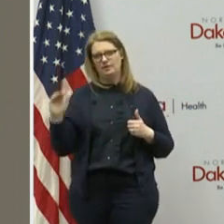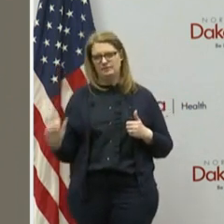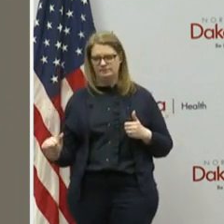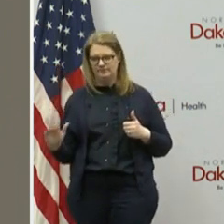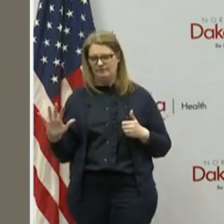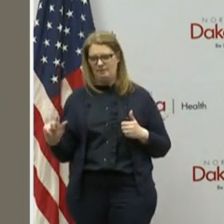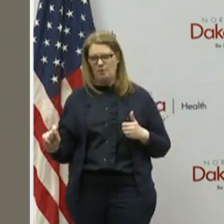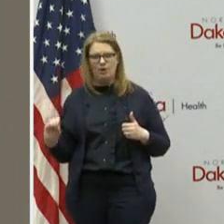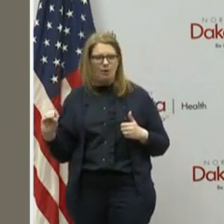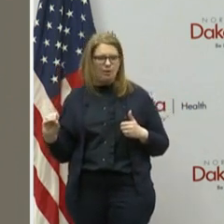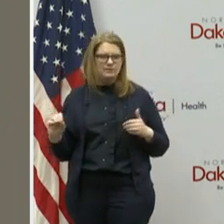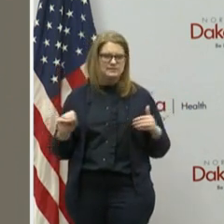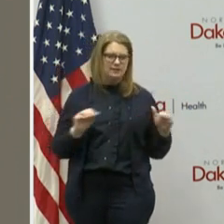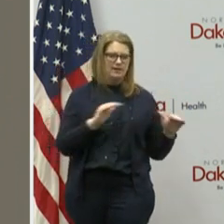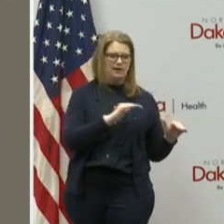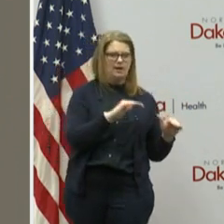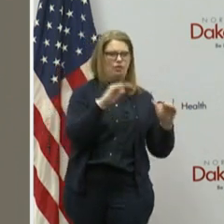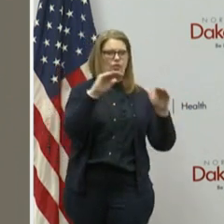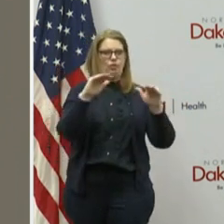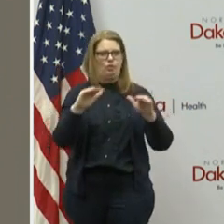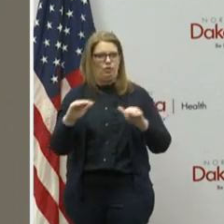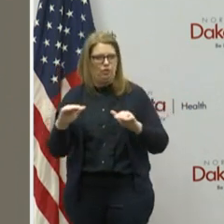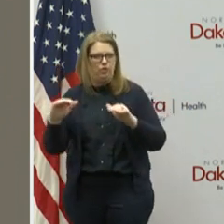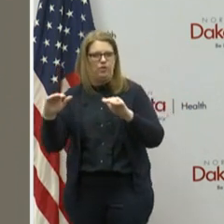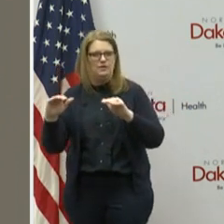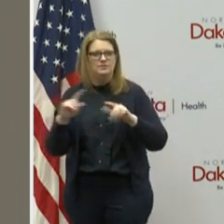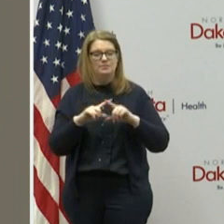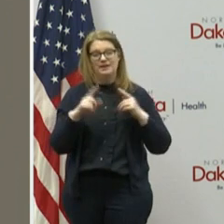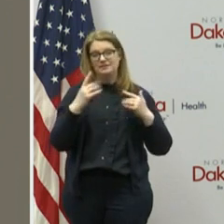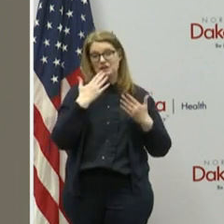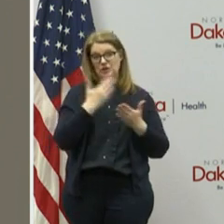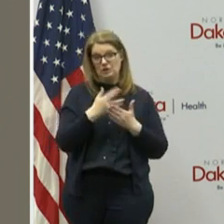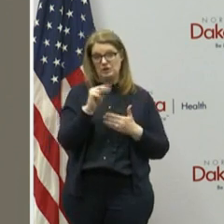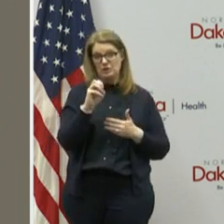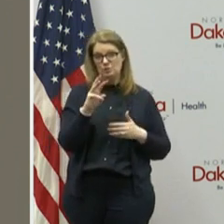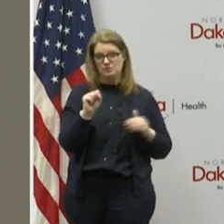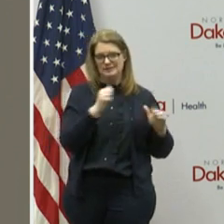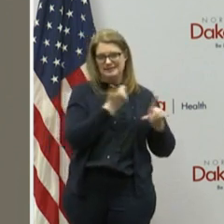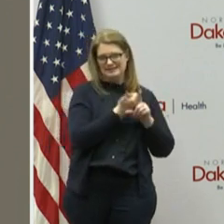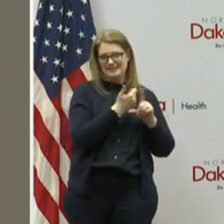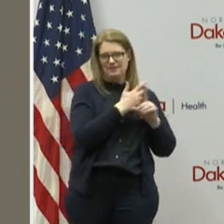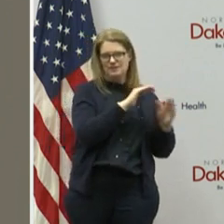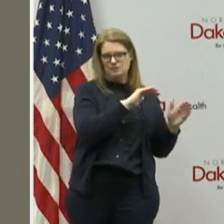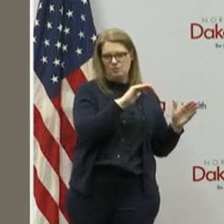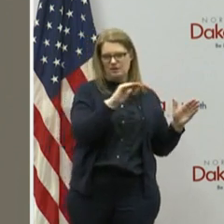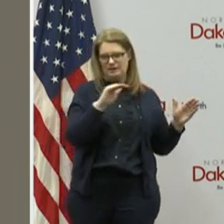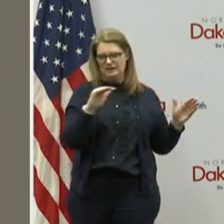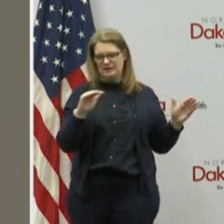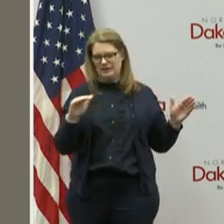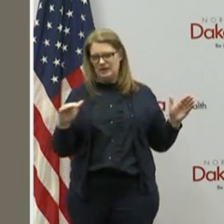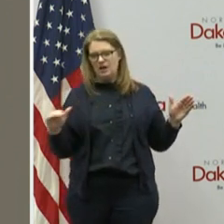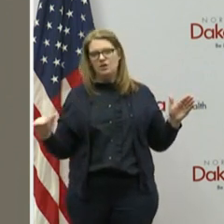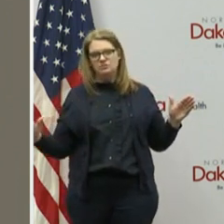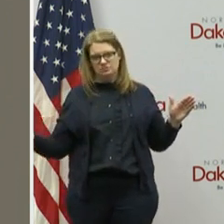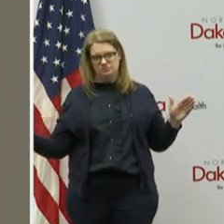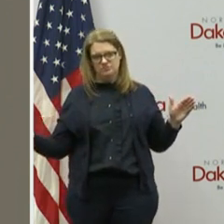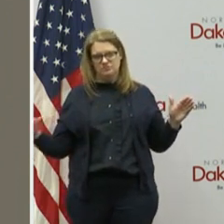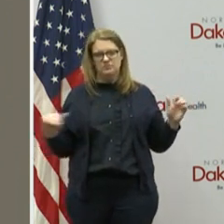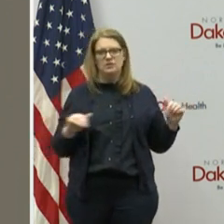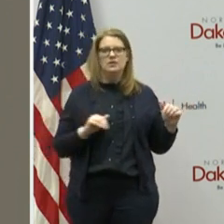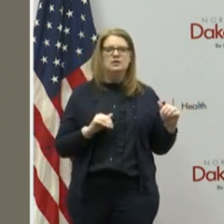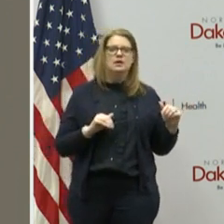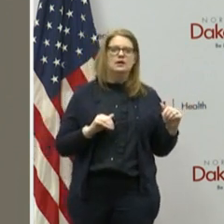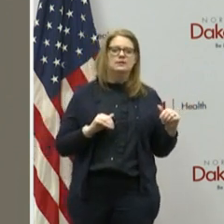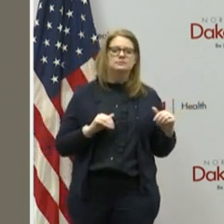to 5.0. The good news is this is going down, but this is continues to decline through the week,